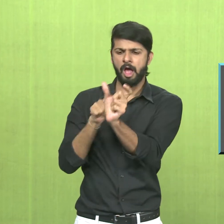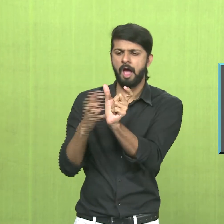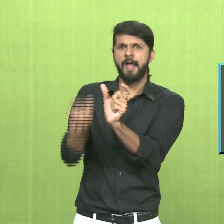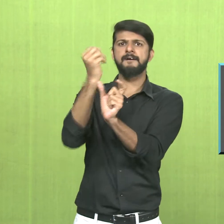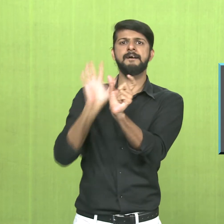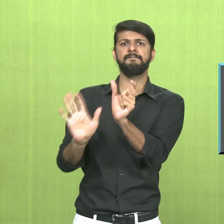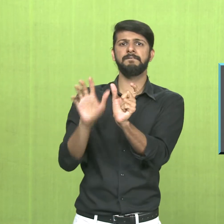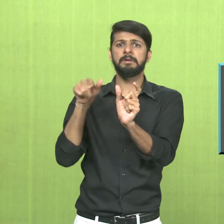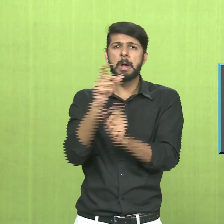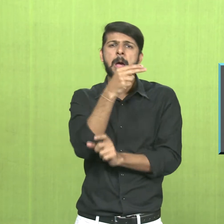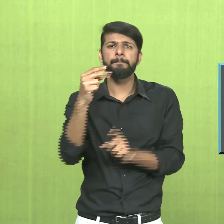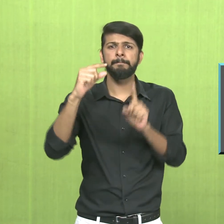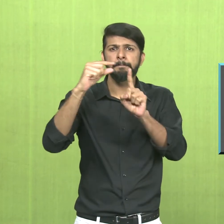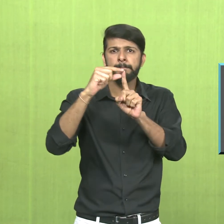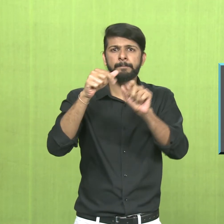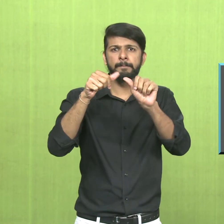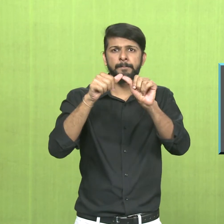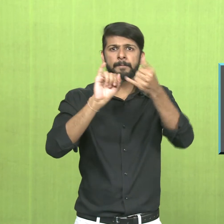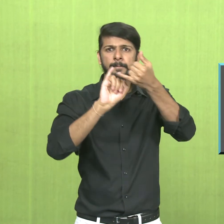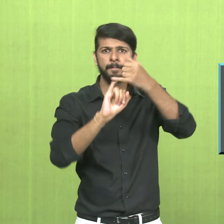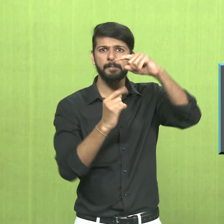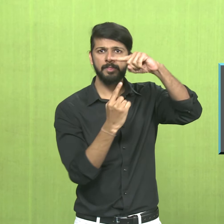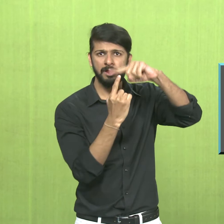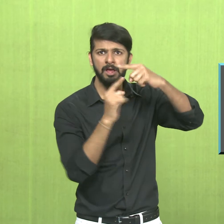and there the word was